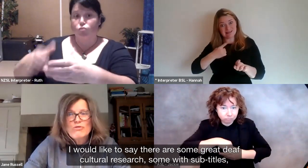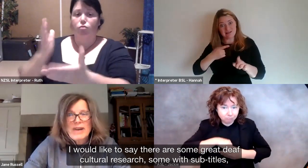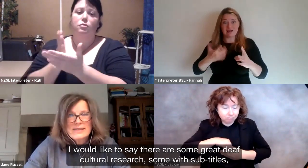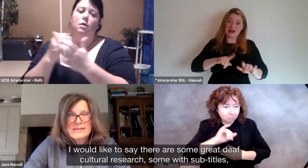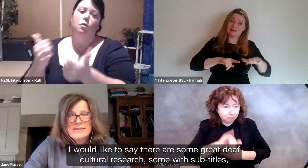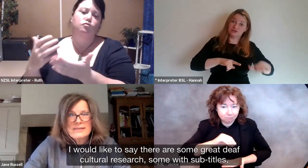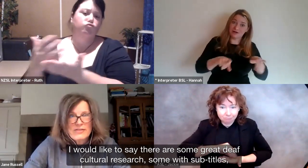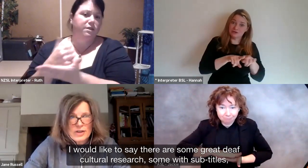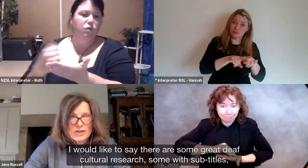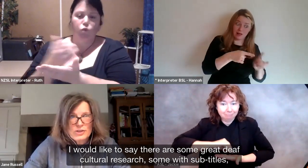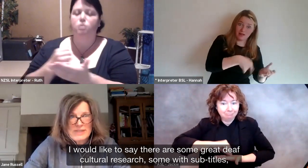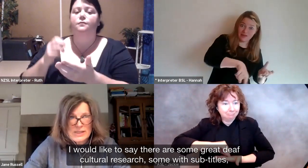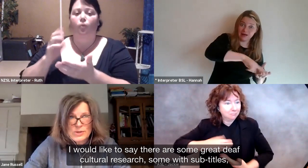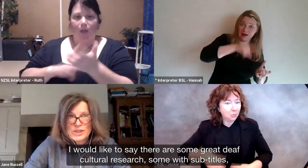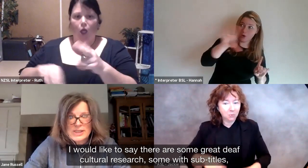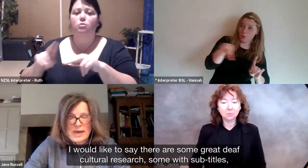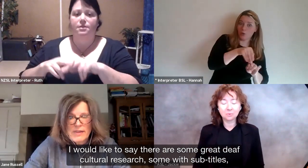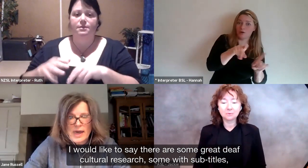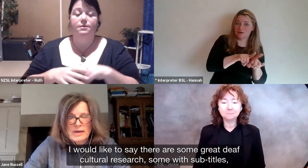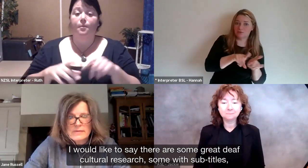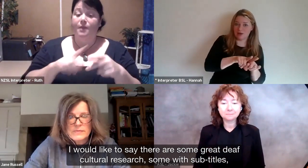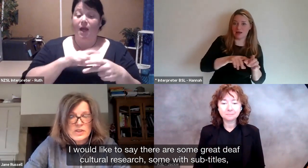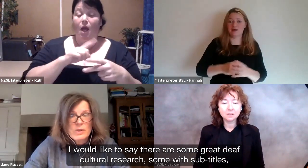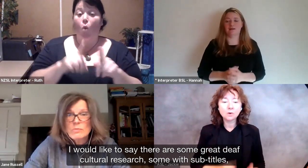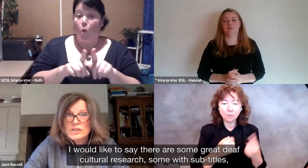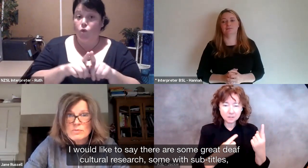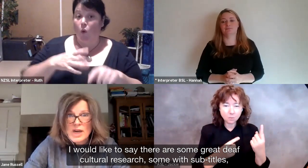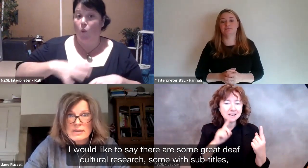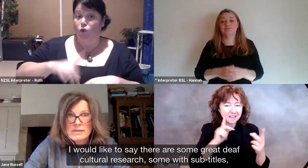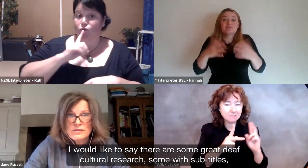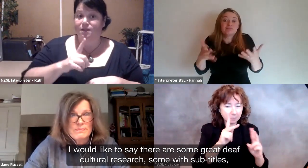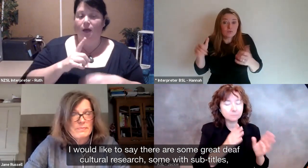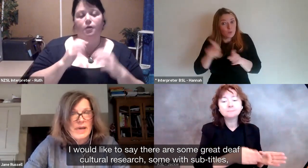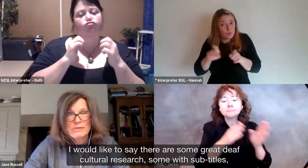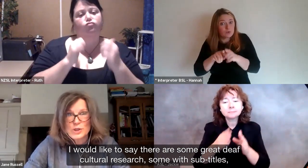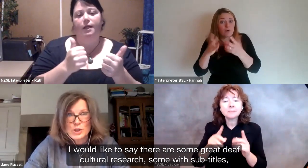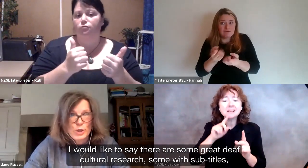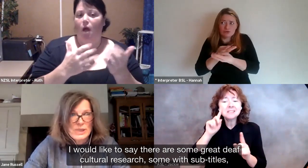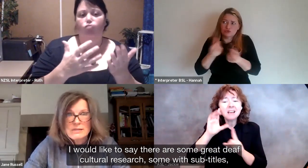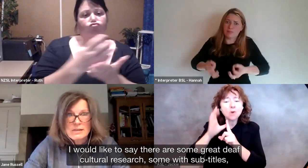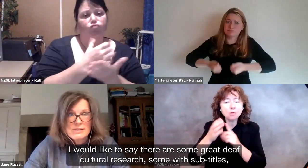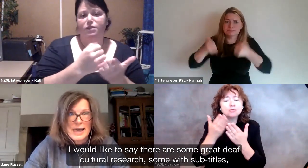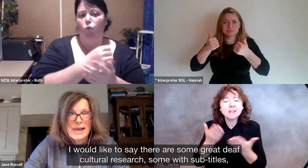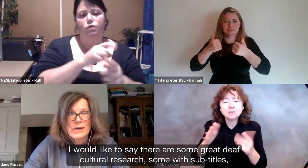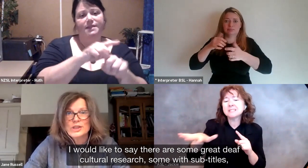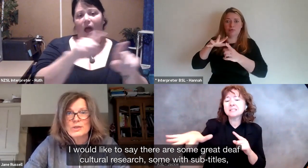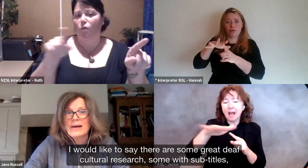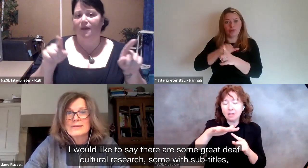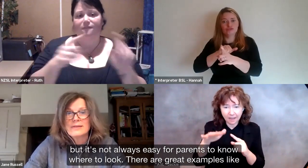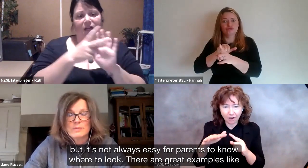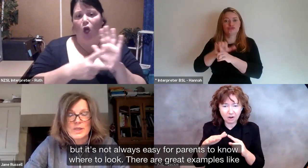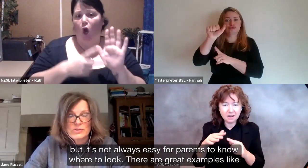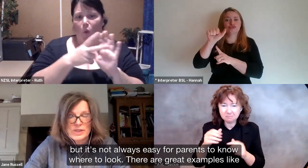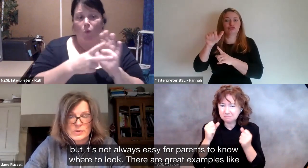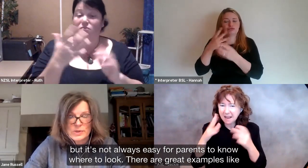there are some great deaf cultural resources out there, some of them with subtitles. Parents don't need to learn sign language to